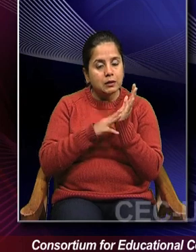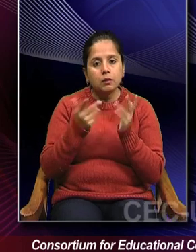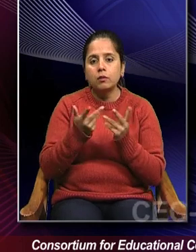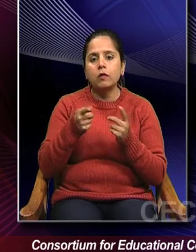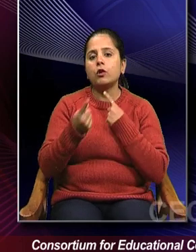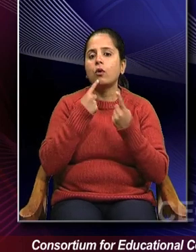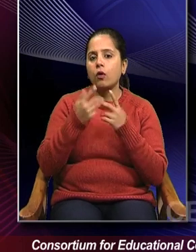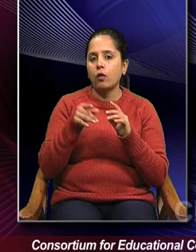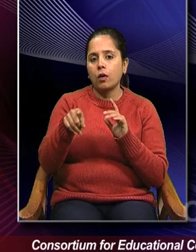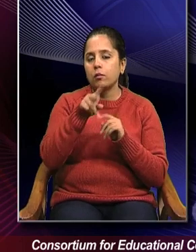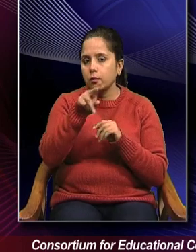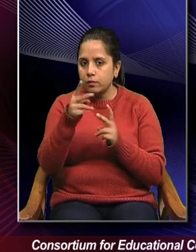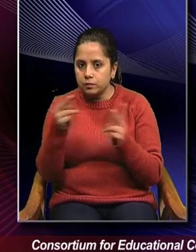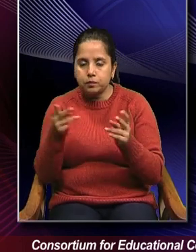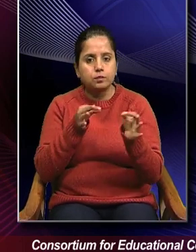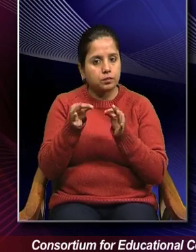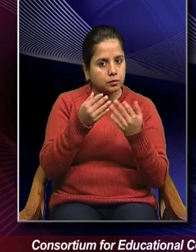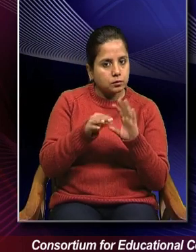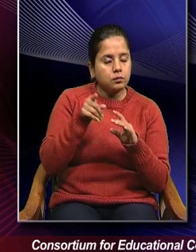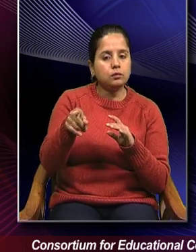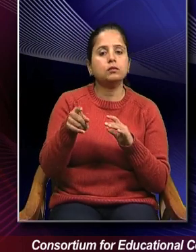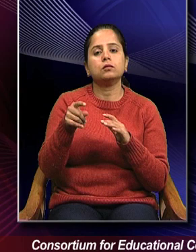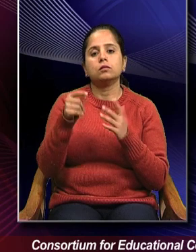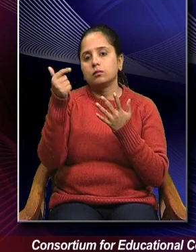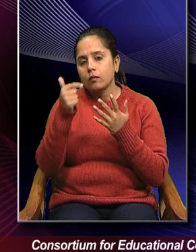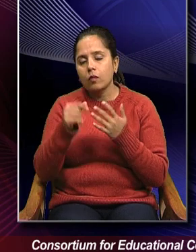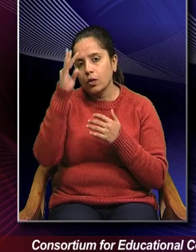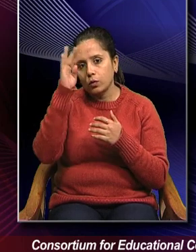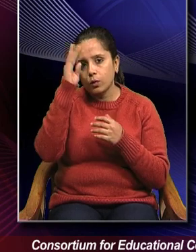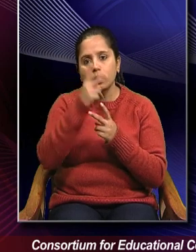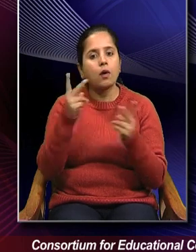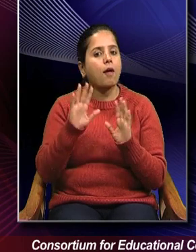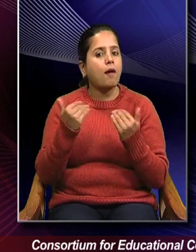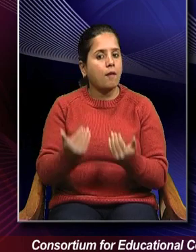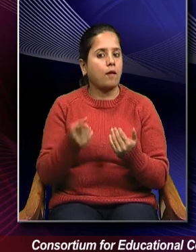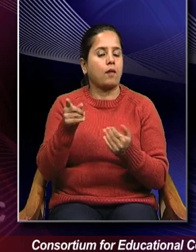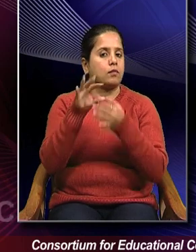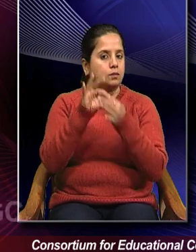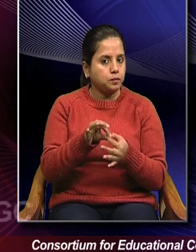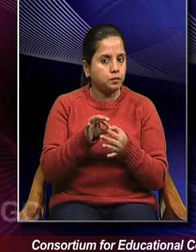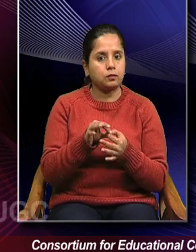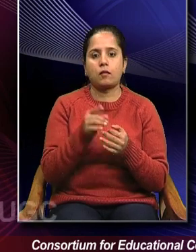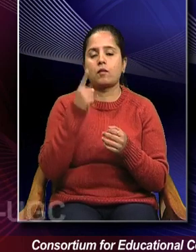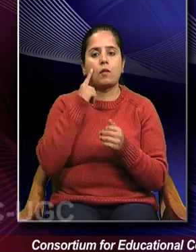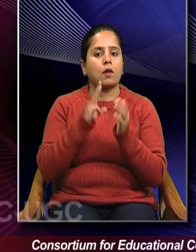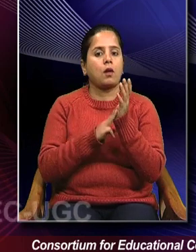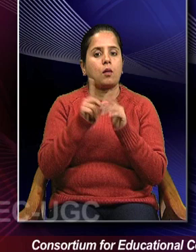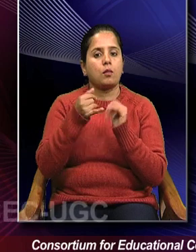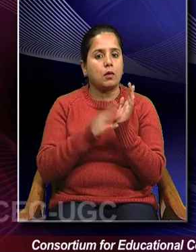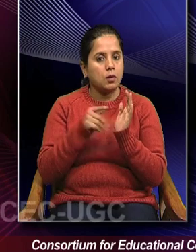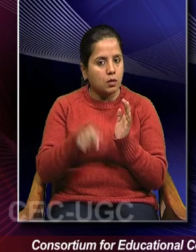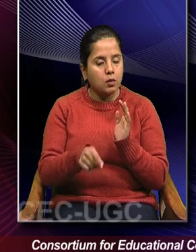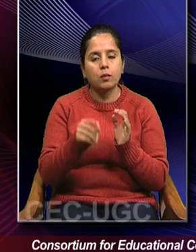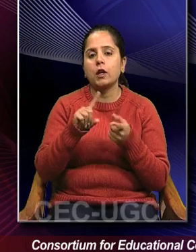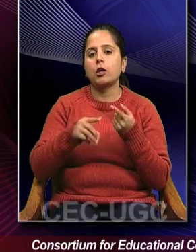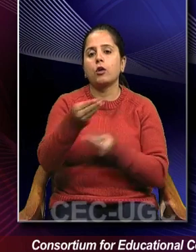its definitions, we talked about the kind of theories which are there with regard to imperialism, the economic theories and